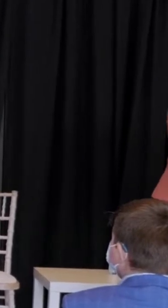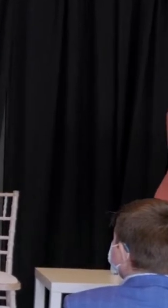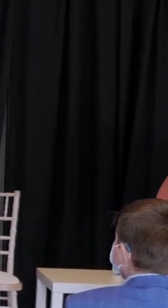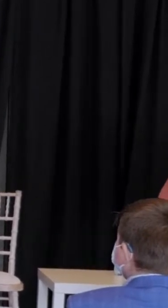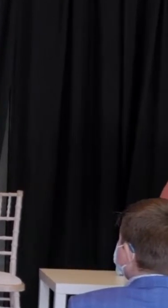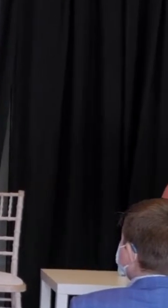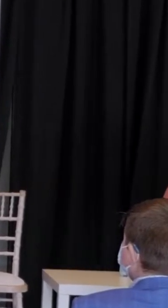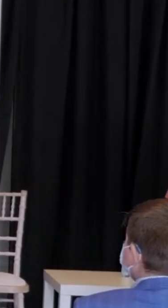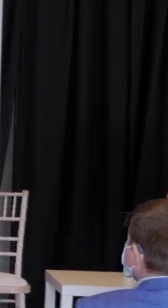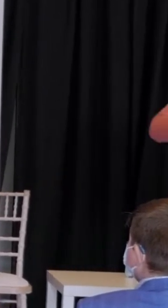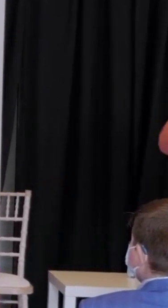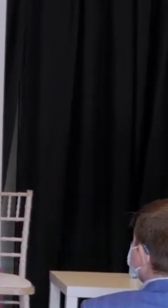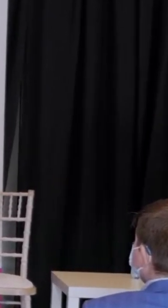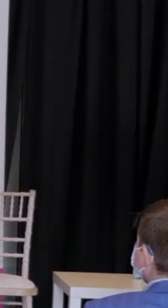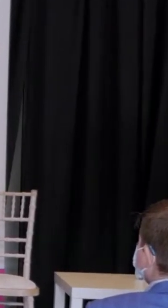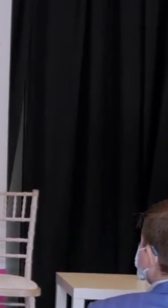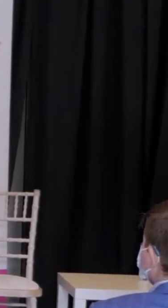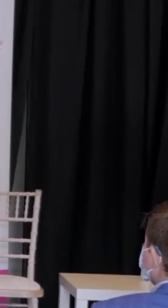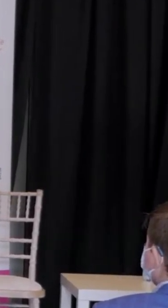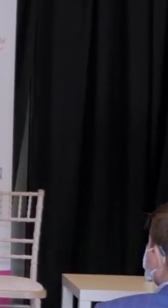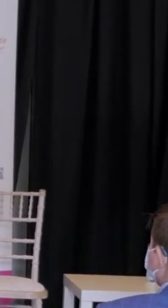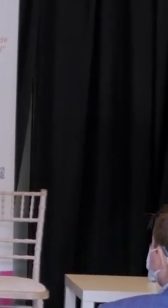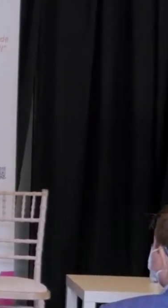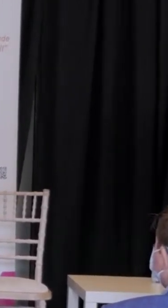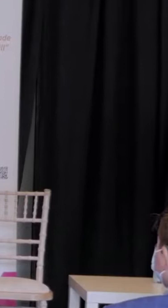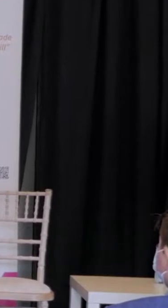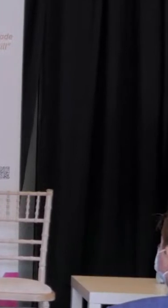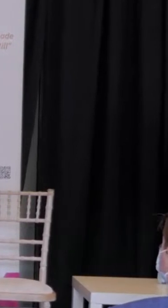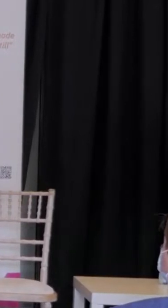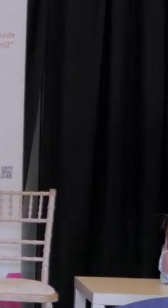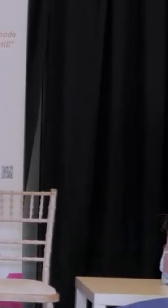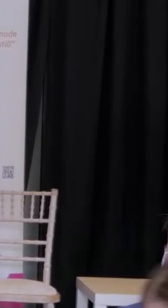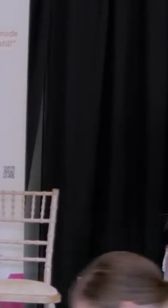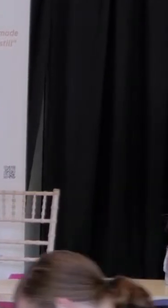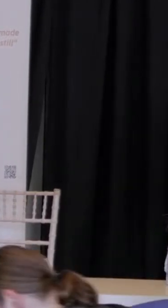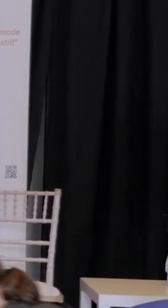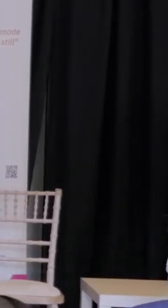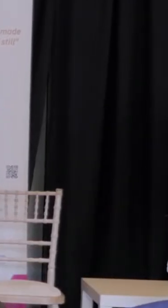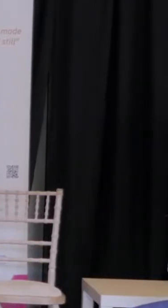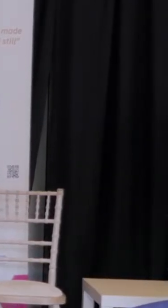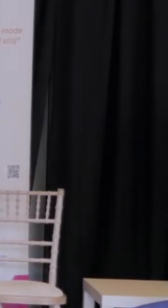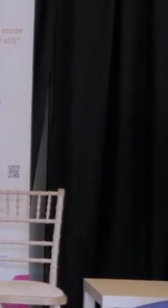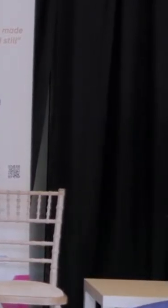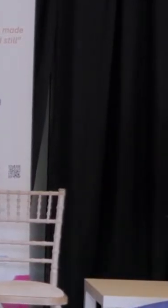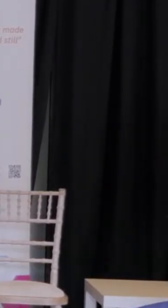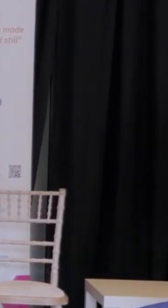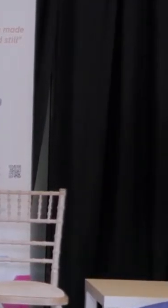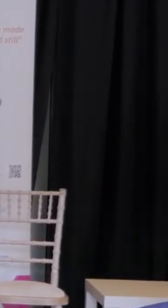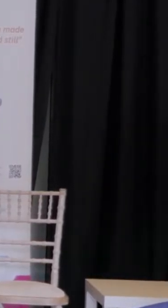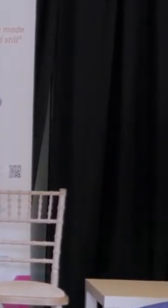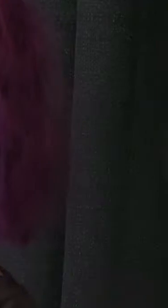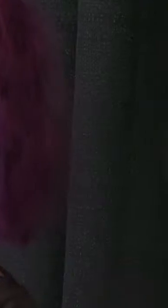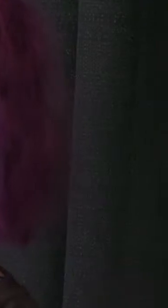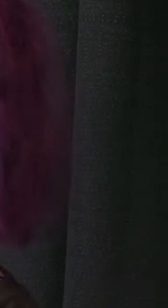for young people, I think, in particular, we have two teenagers at home as well, and again, their experience was incredibly challenging.